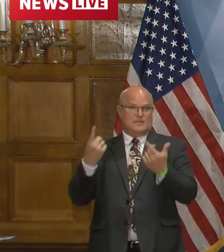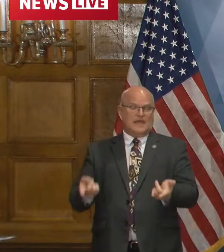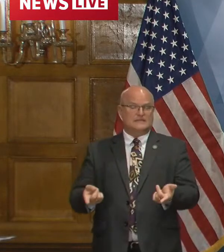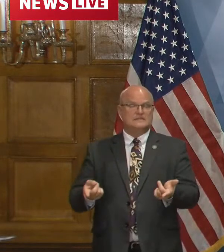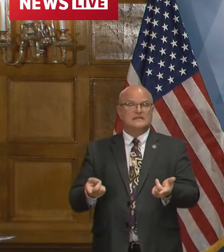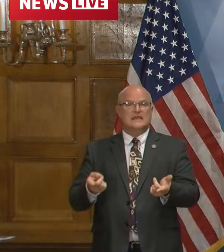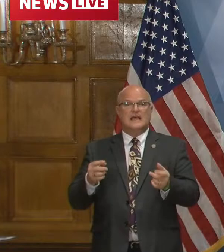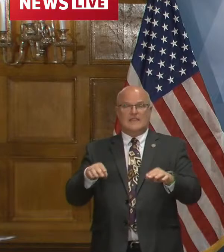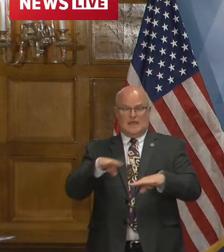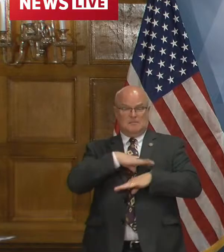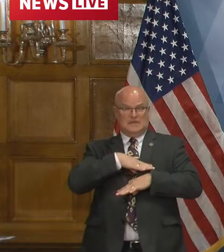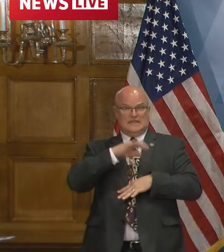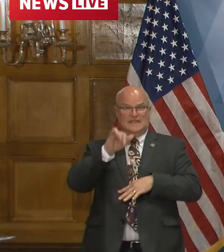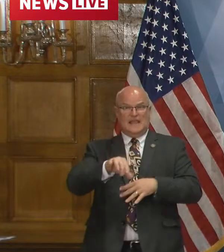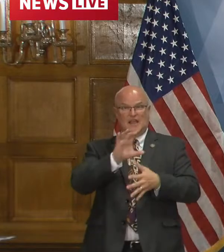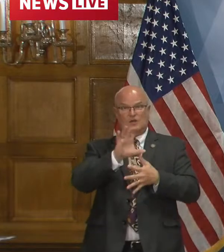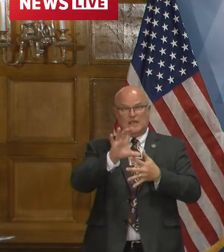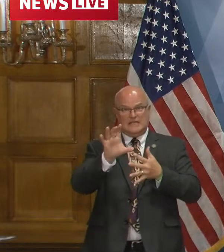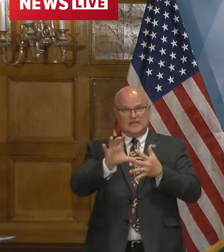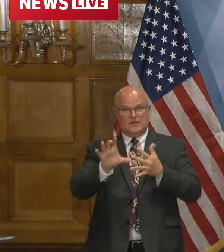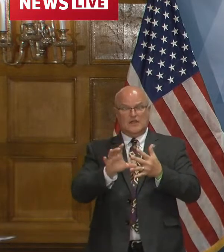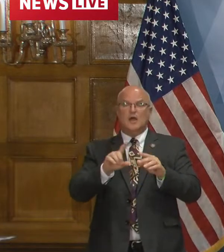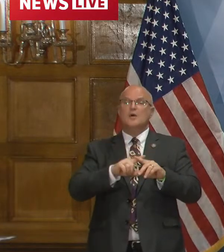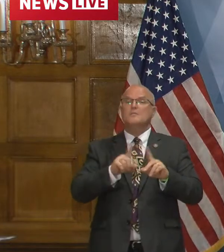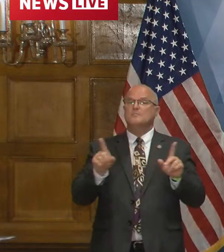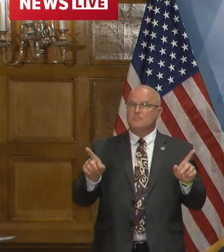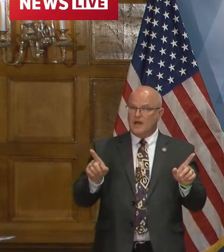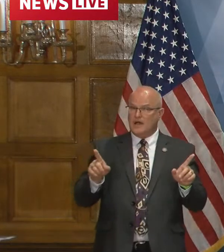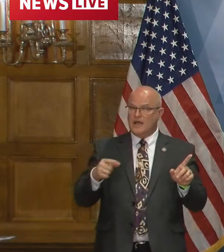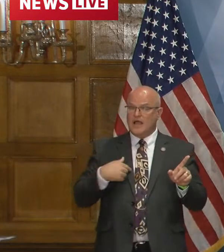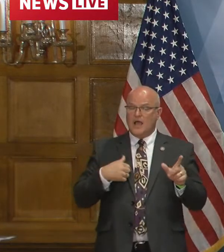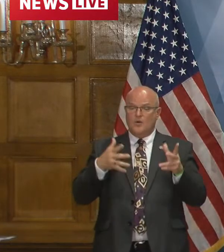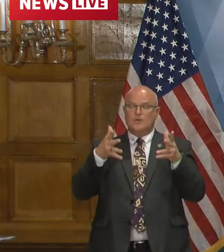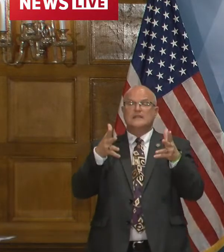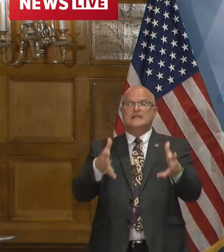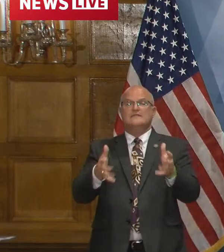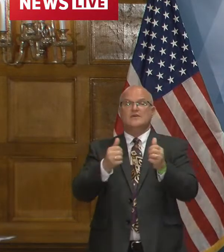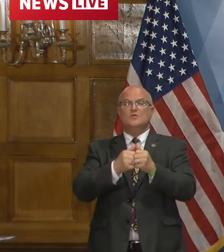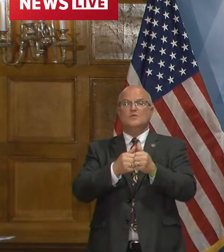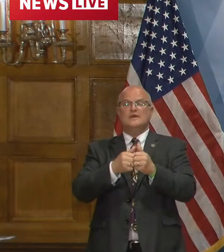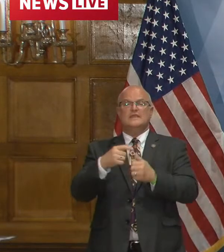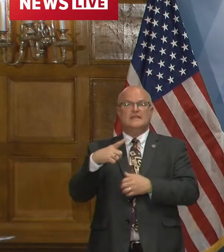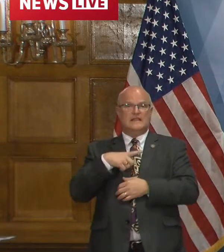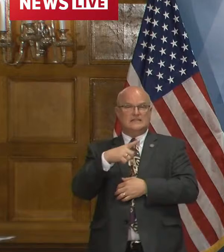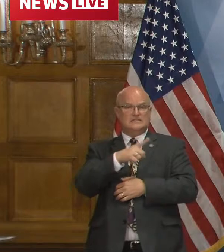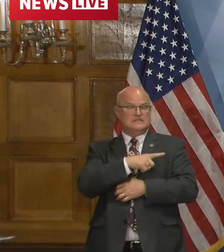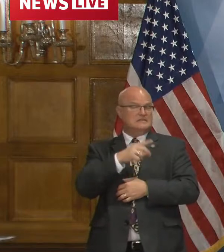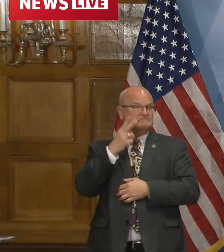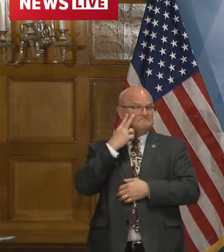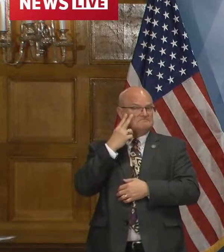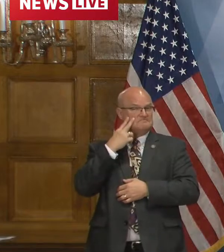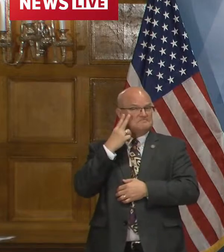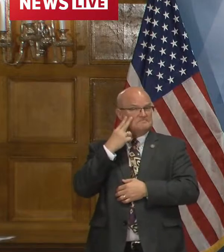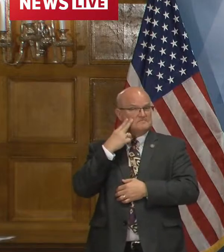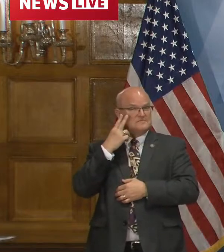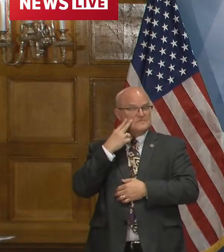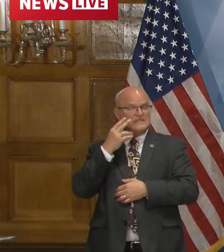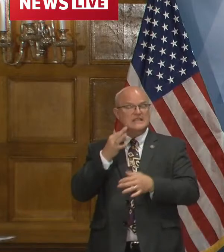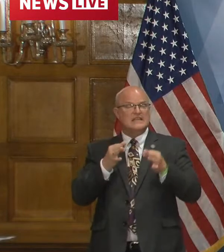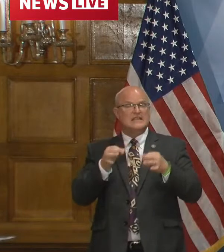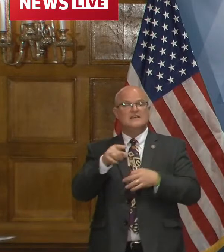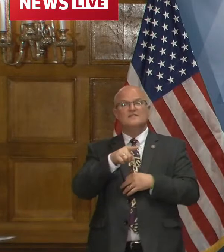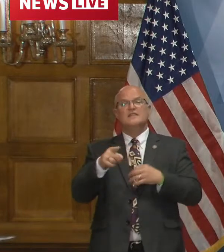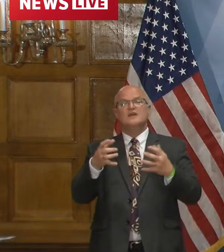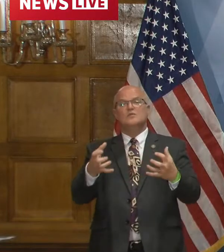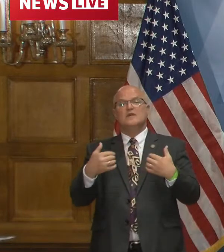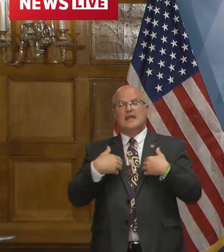past. That meets that criteria, but I want to leave it to the General Assembly to see whether they